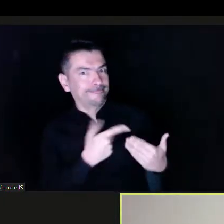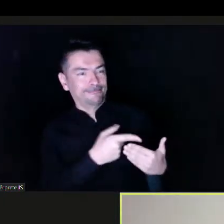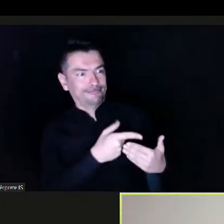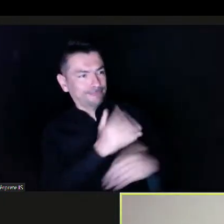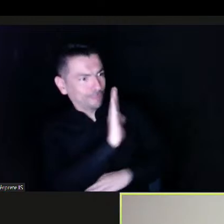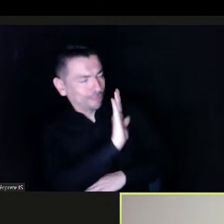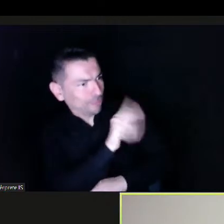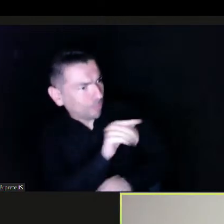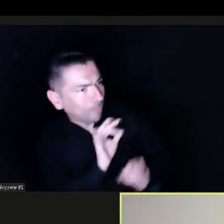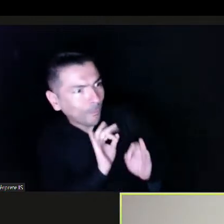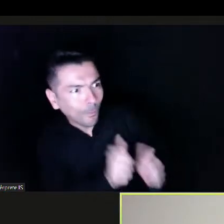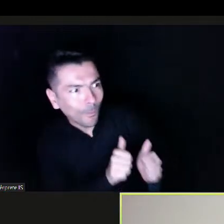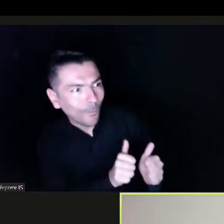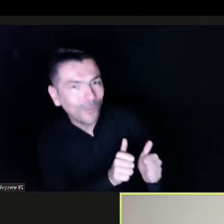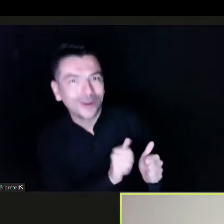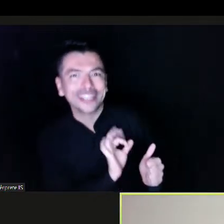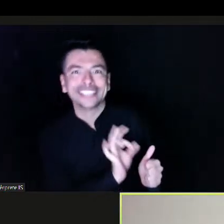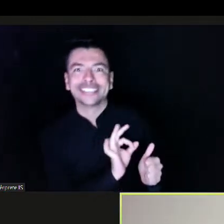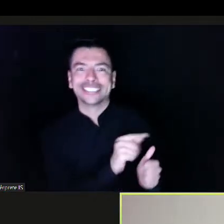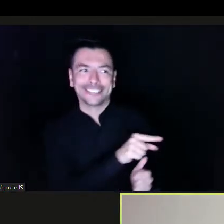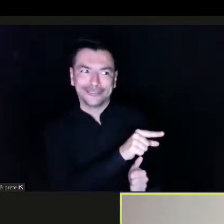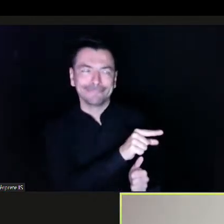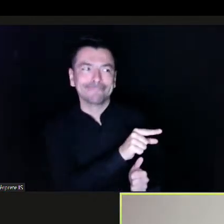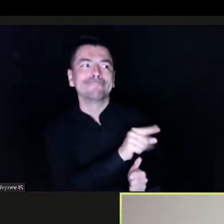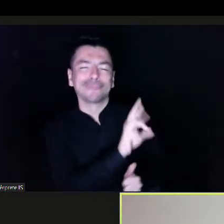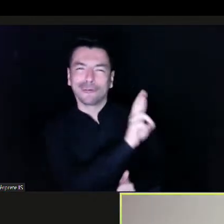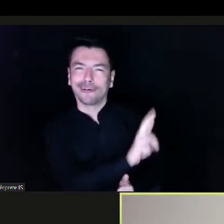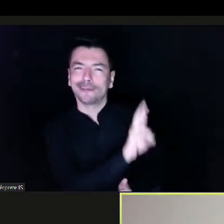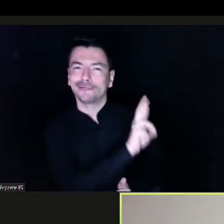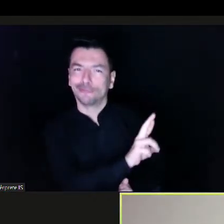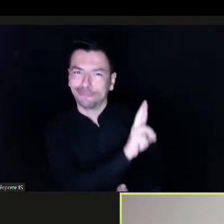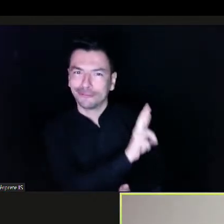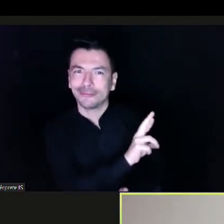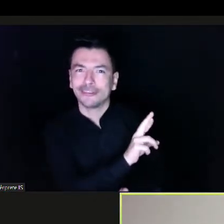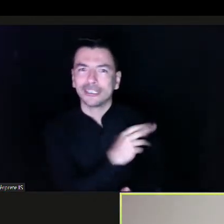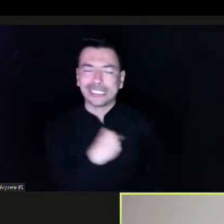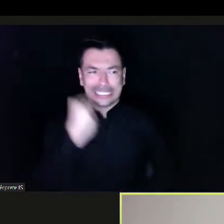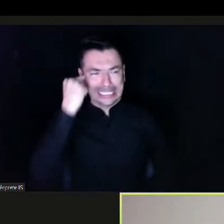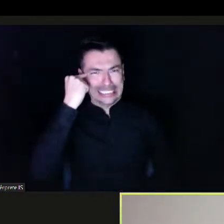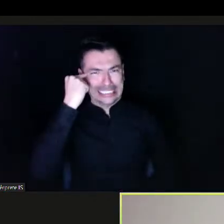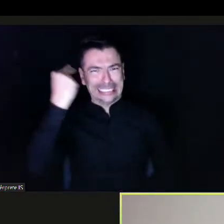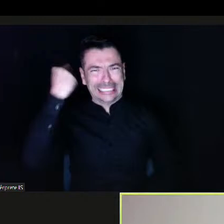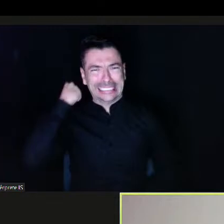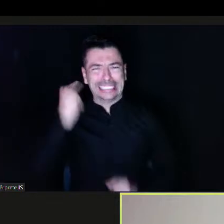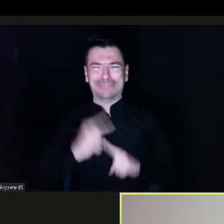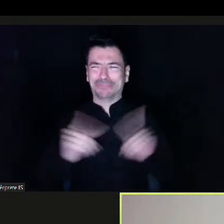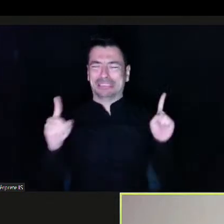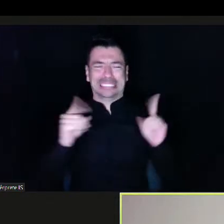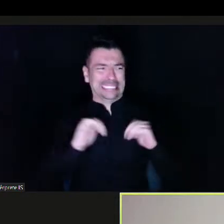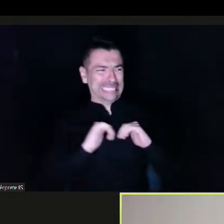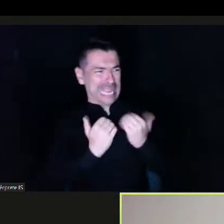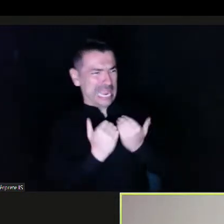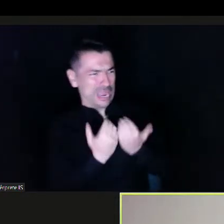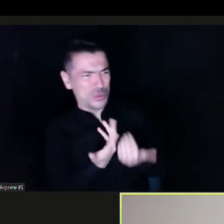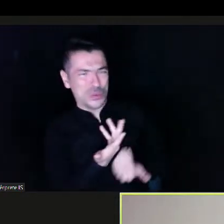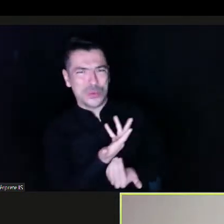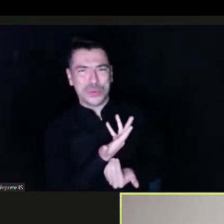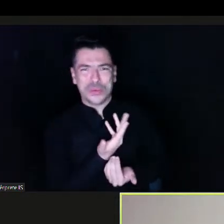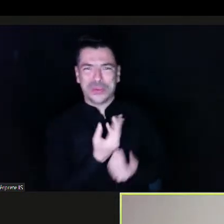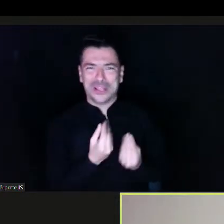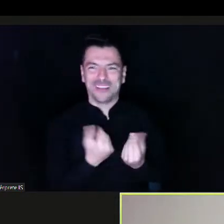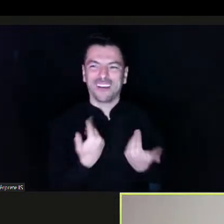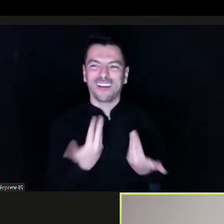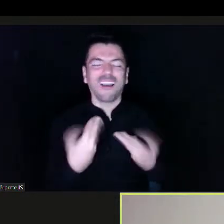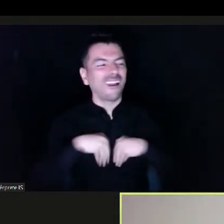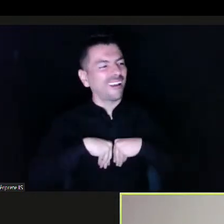said, it's time, in fact, it's beyond time to come back to normality. So thank you so much for those wonderful words and for